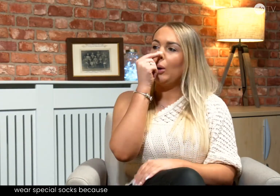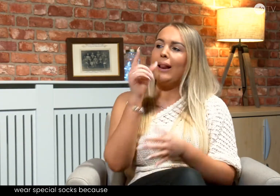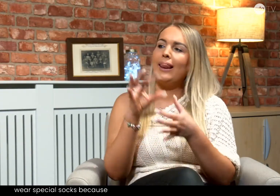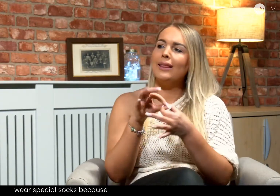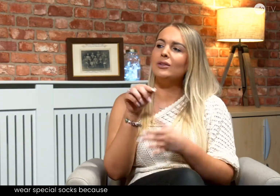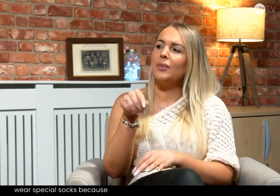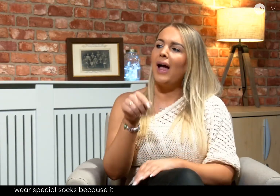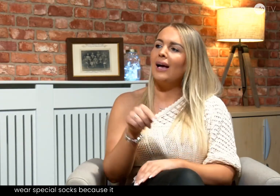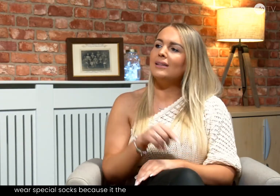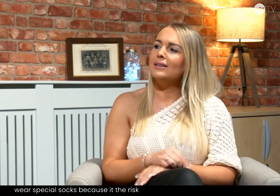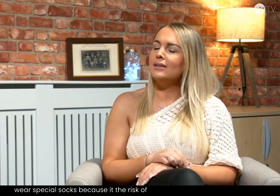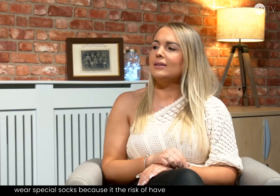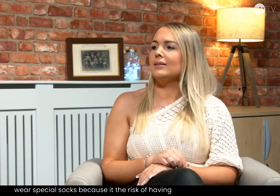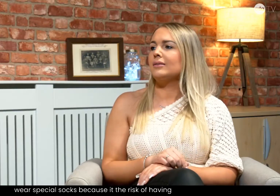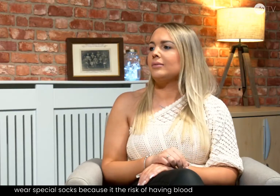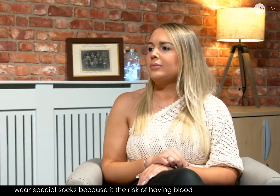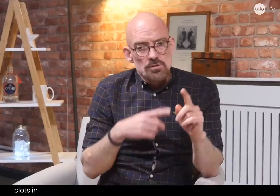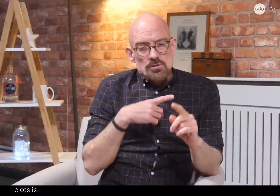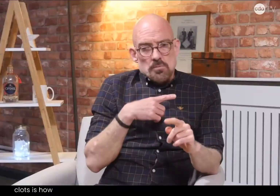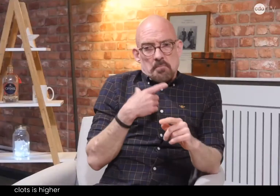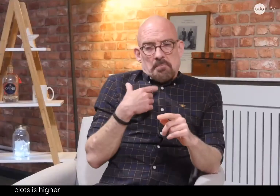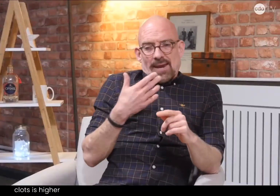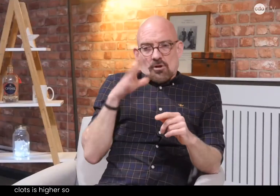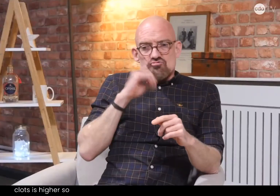blood clots is higher. So I think things like that it could be linked to.